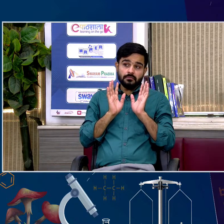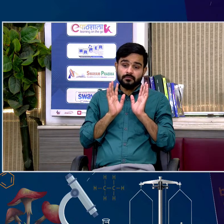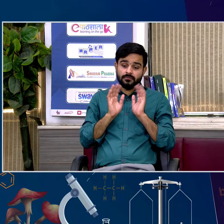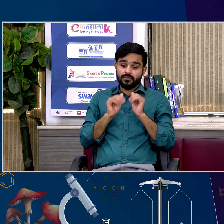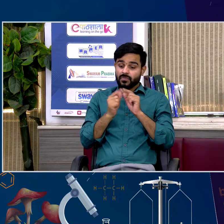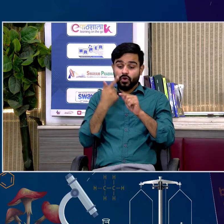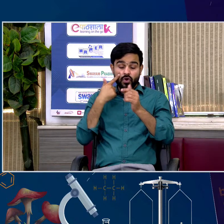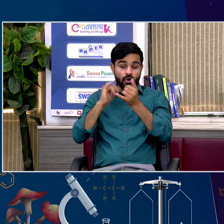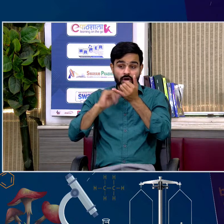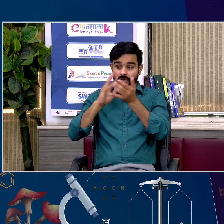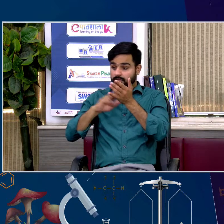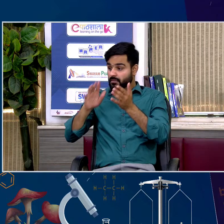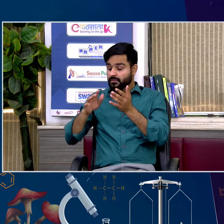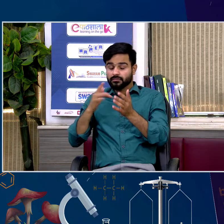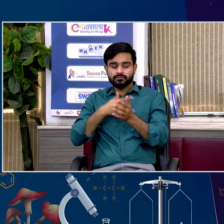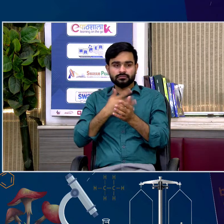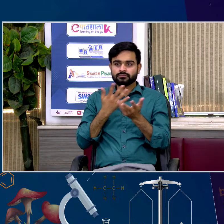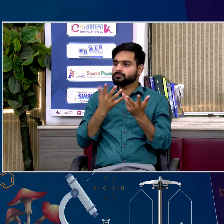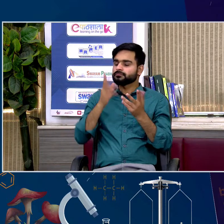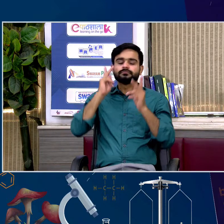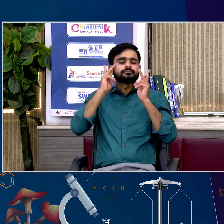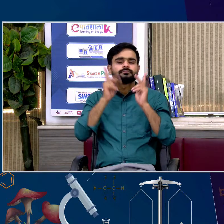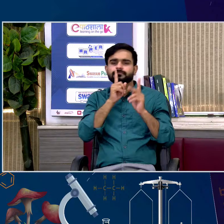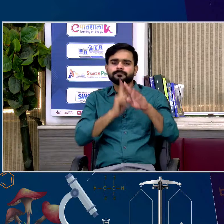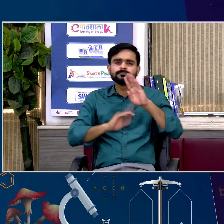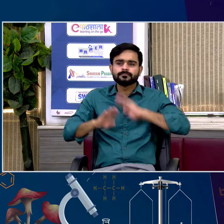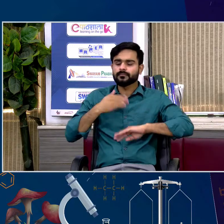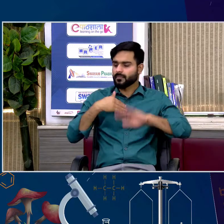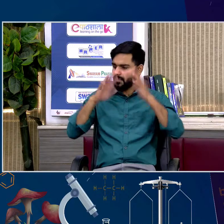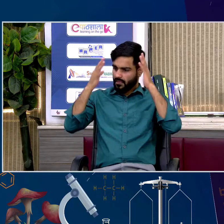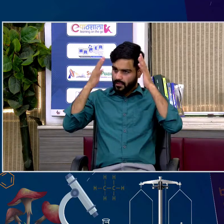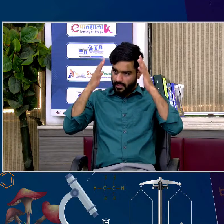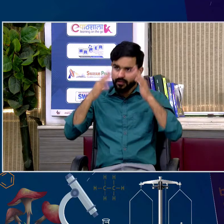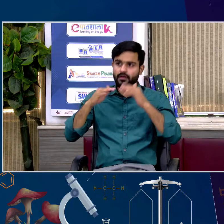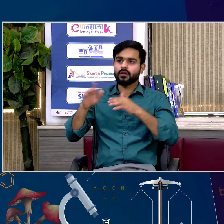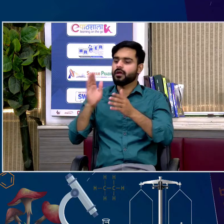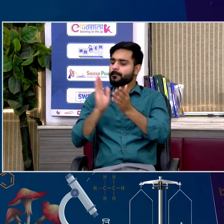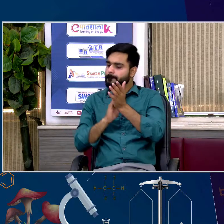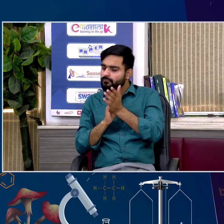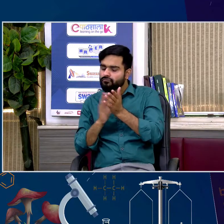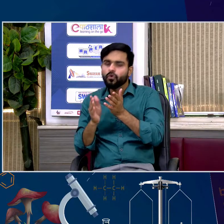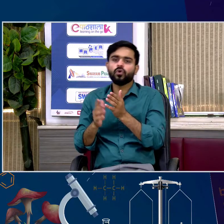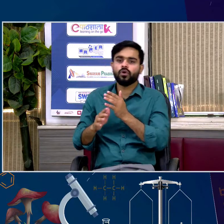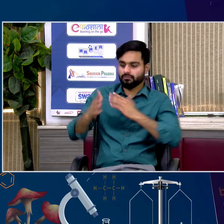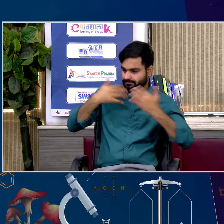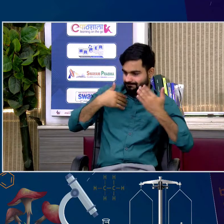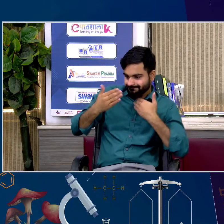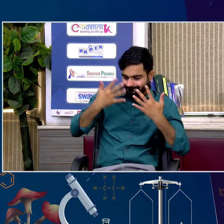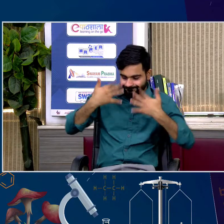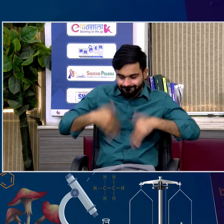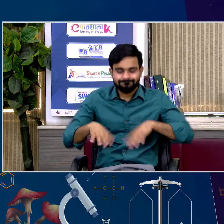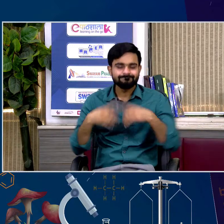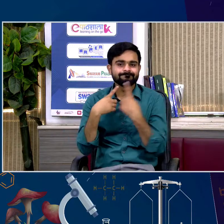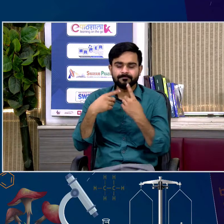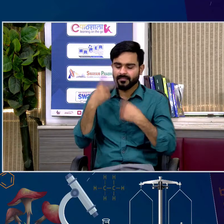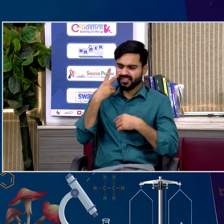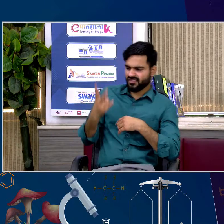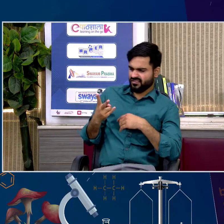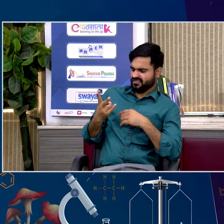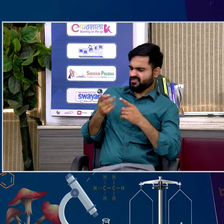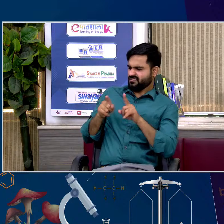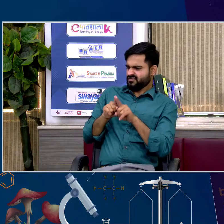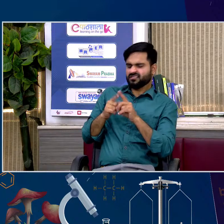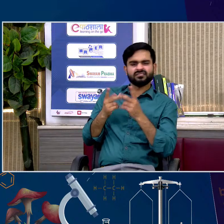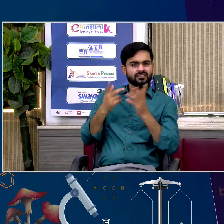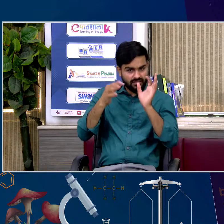autistic children may be seen in very poor light. So if the child is flapping his hands or is rocking his body back and forth, it may be seen in poor light. So you want